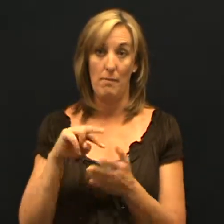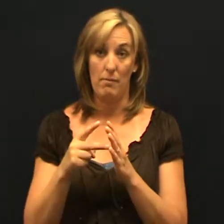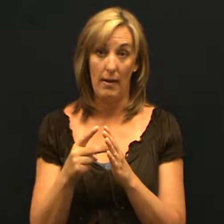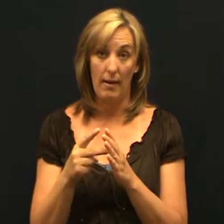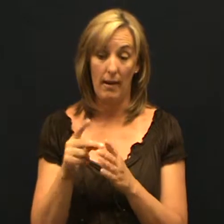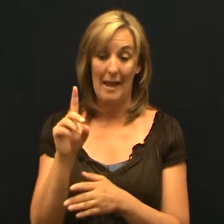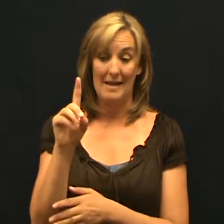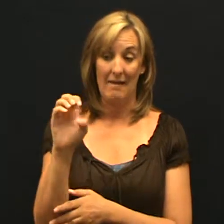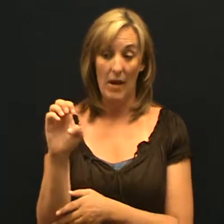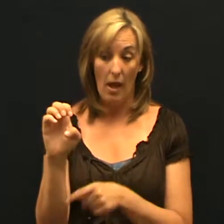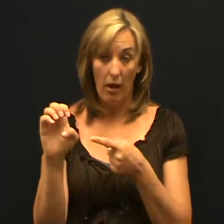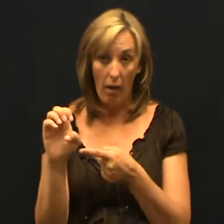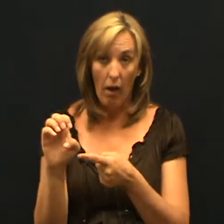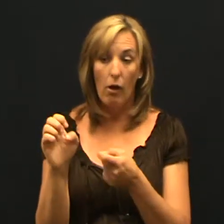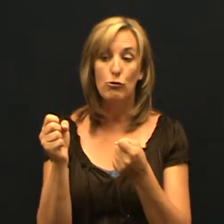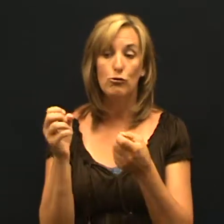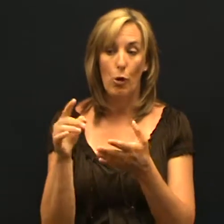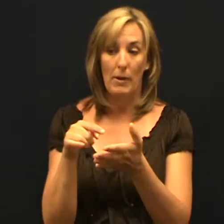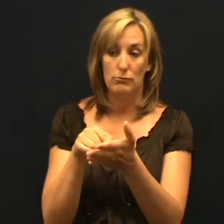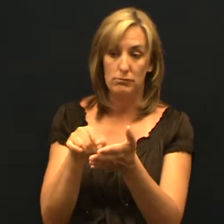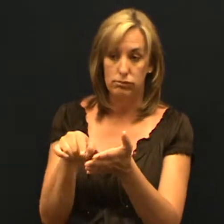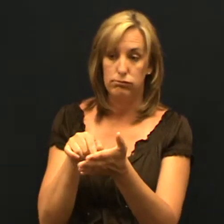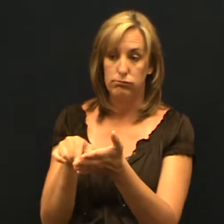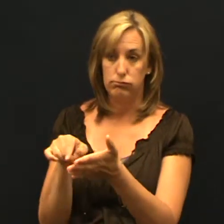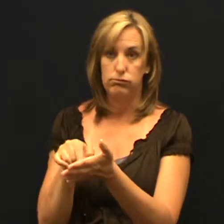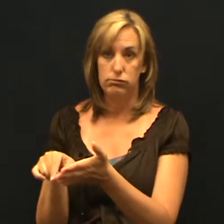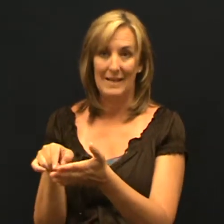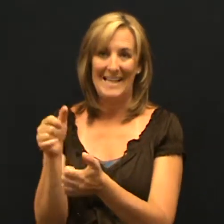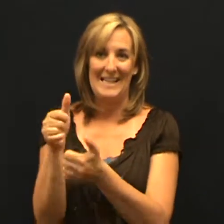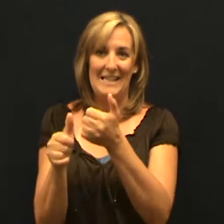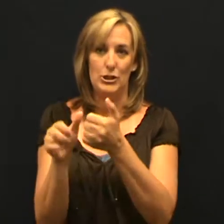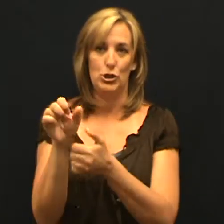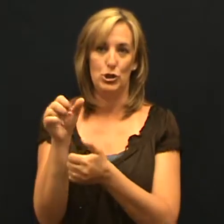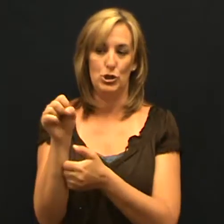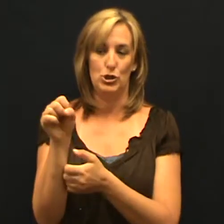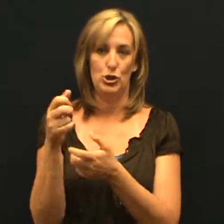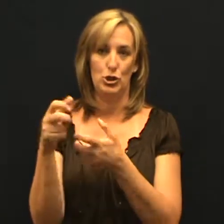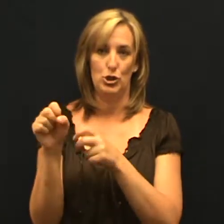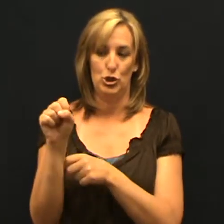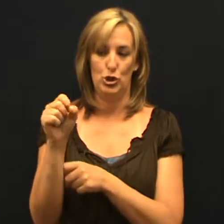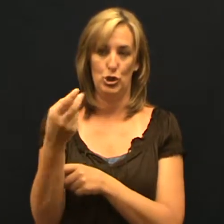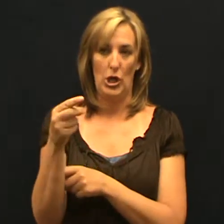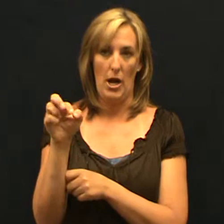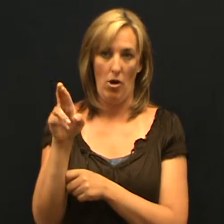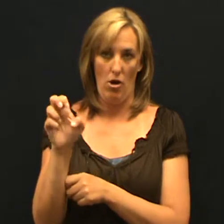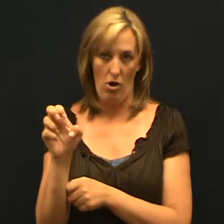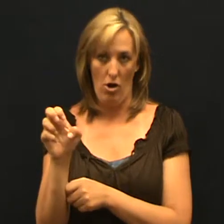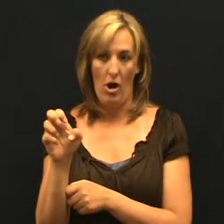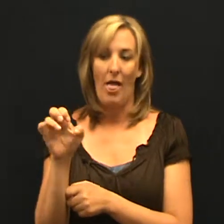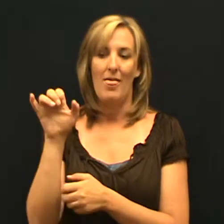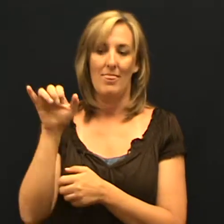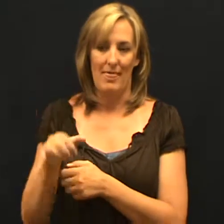to stockholders who own our stock as of the date of record. So if we declare this dividend on